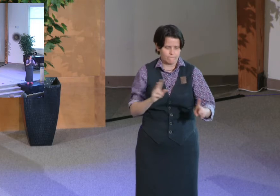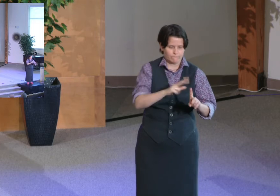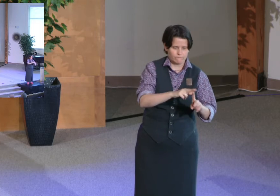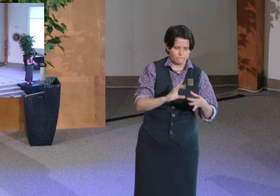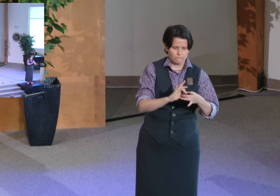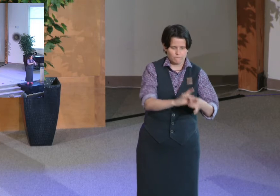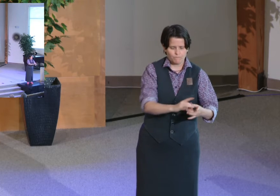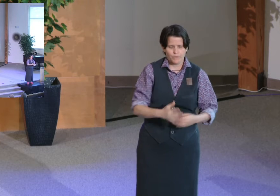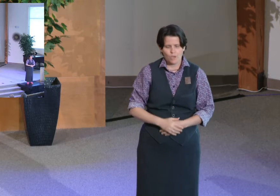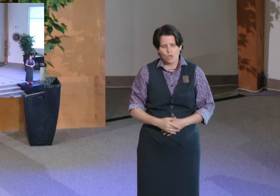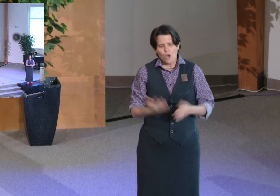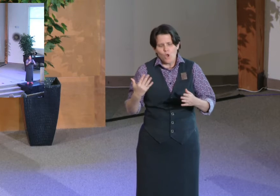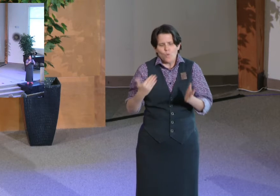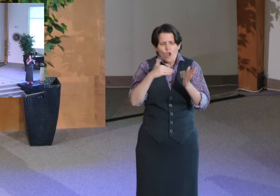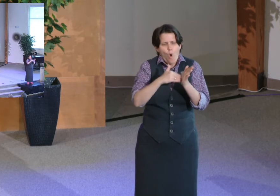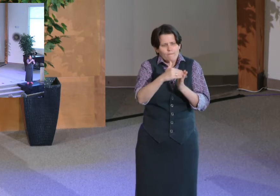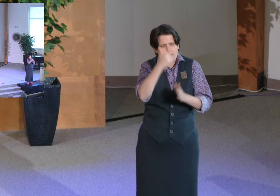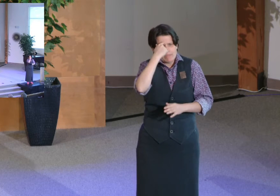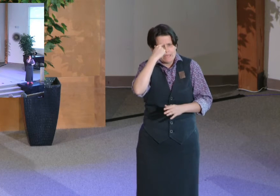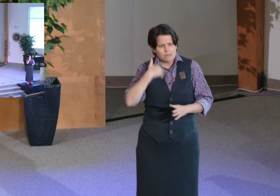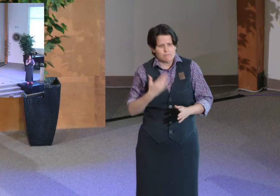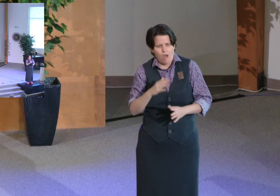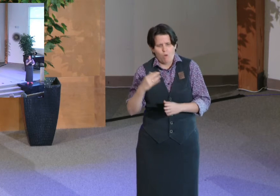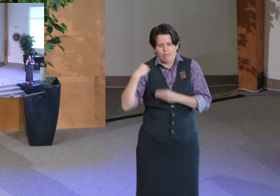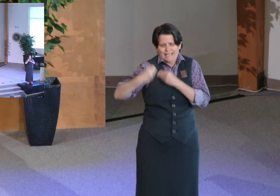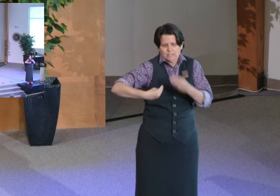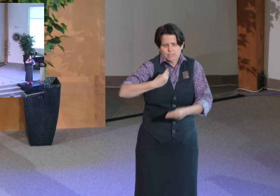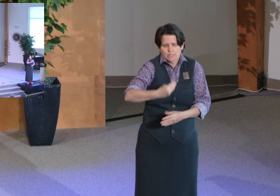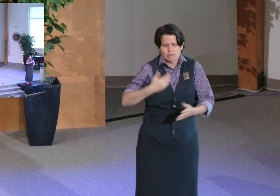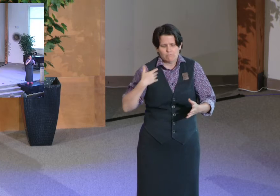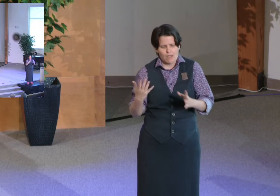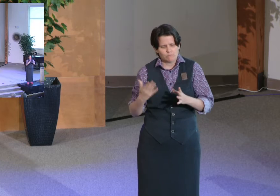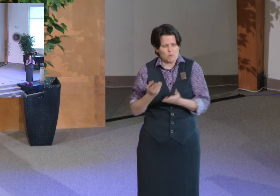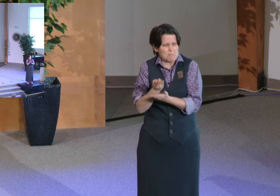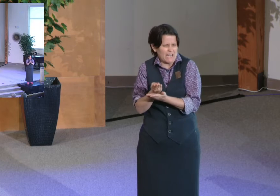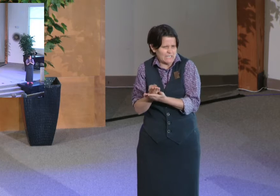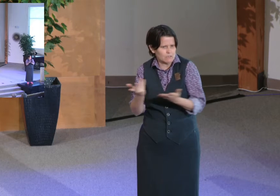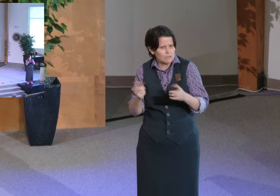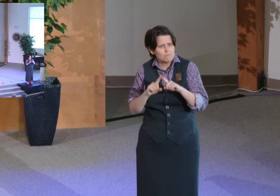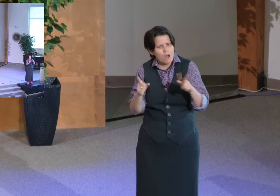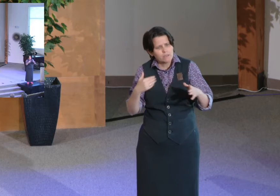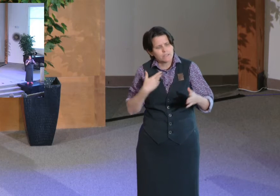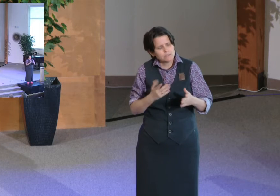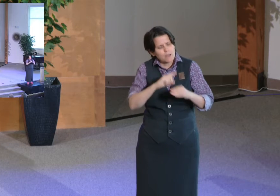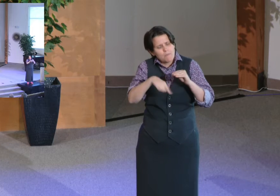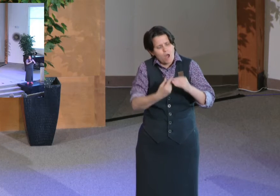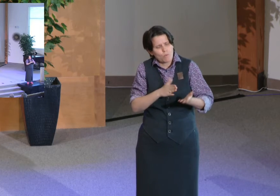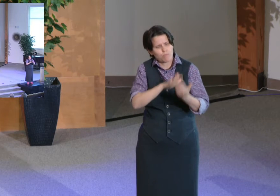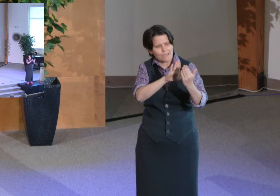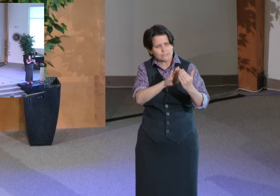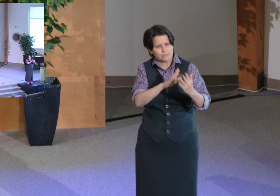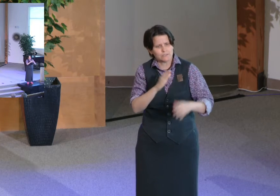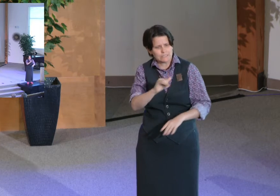about presence, right? It's about the energy of those people in our lives and what they leave behind. And